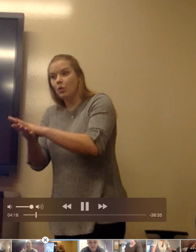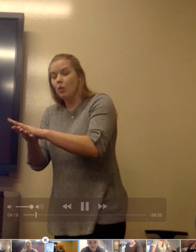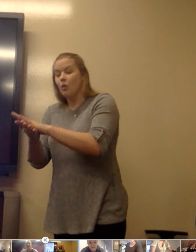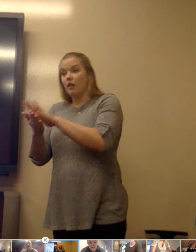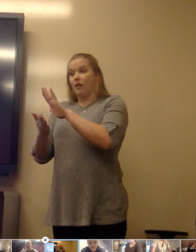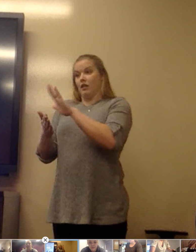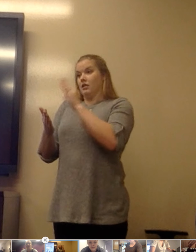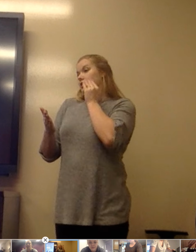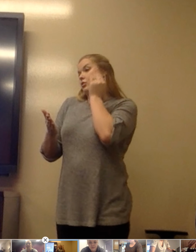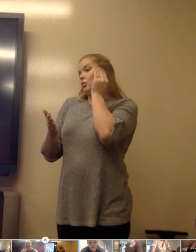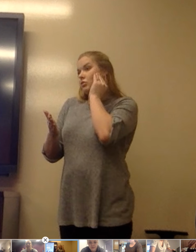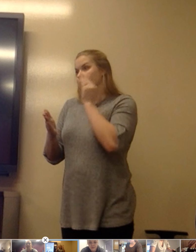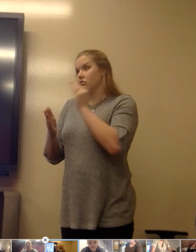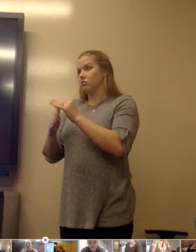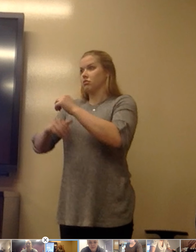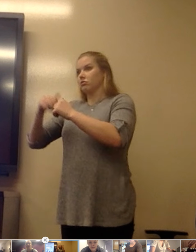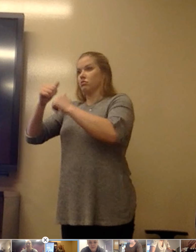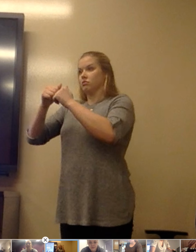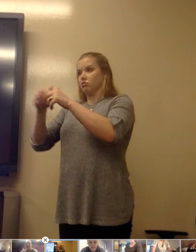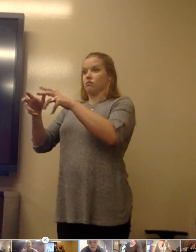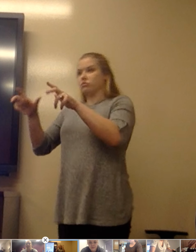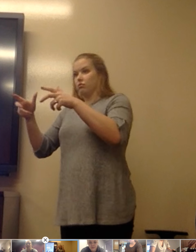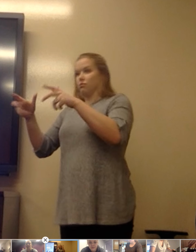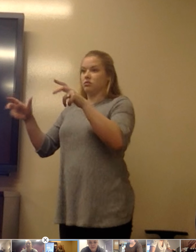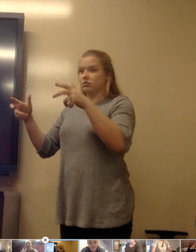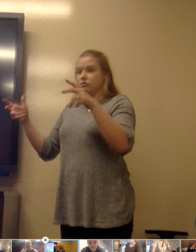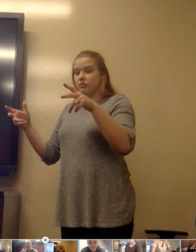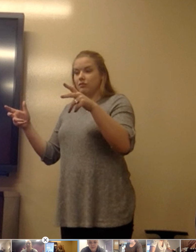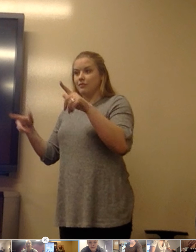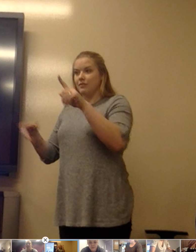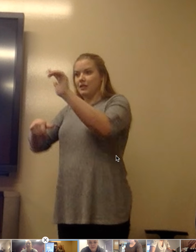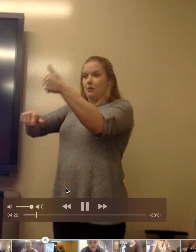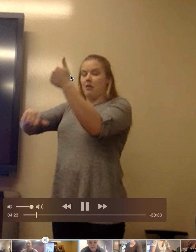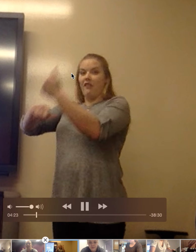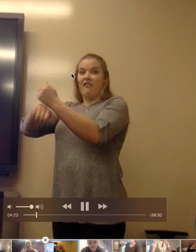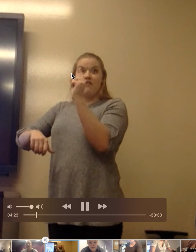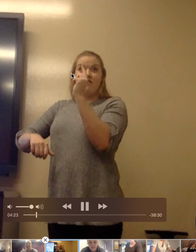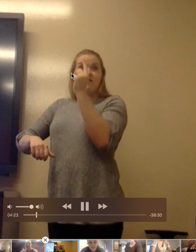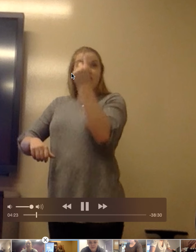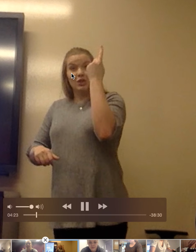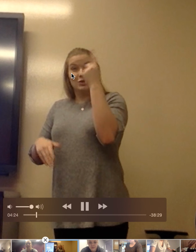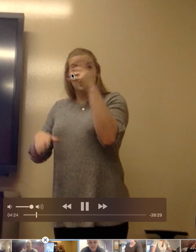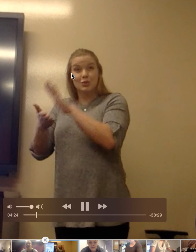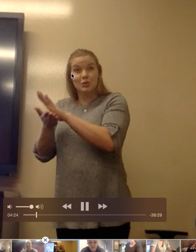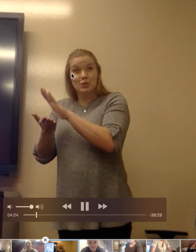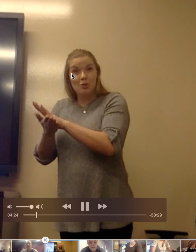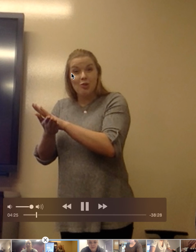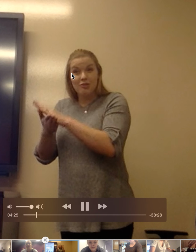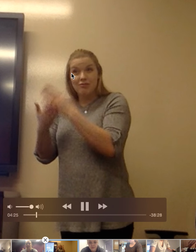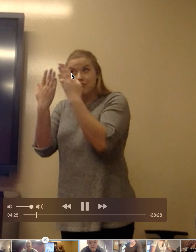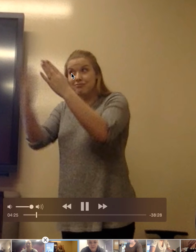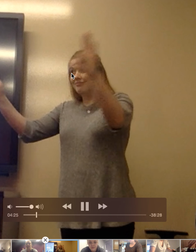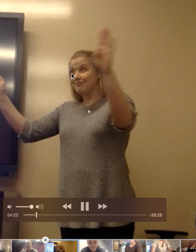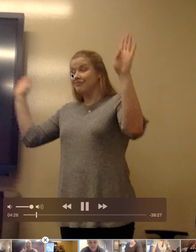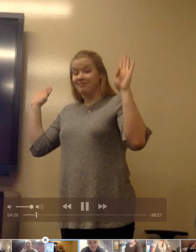So as we continue on, he was teaching at his home, and it started to really grow. And he established the